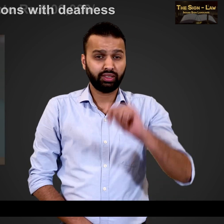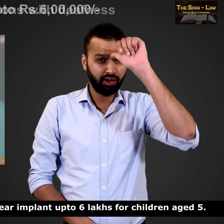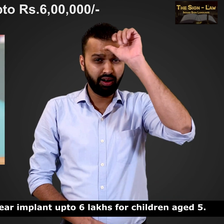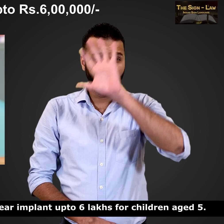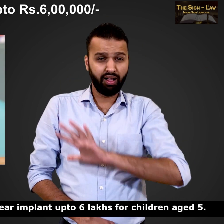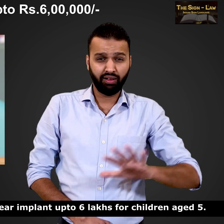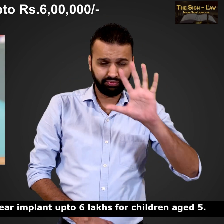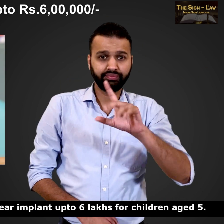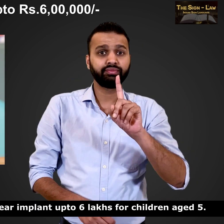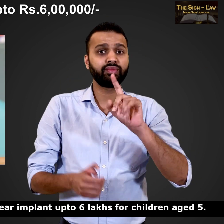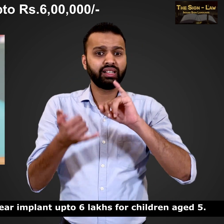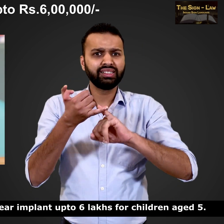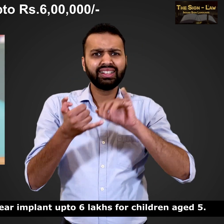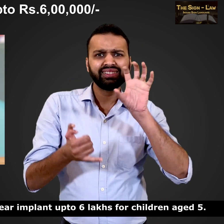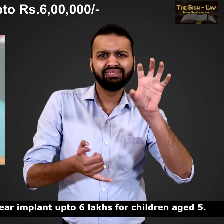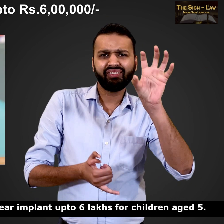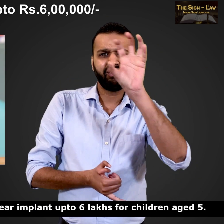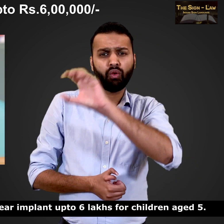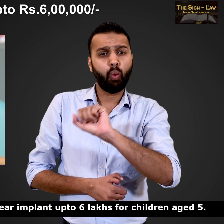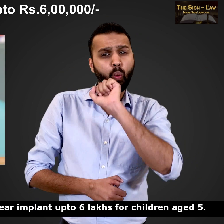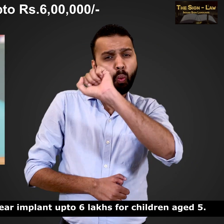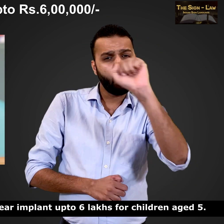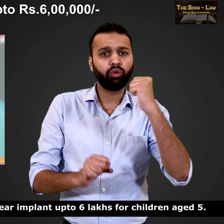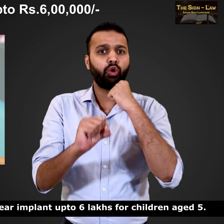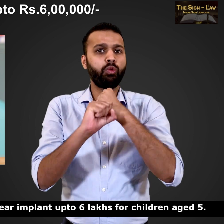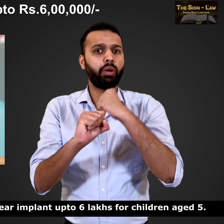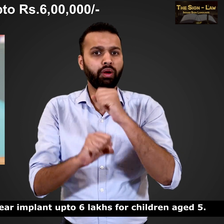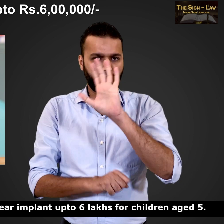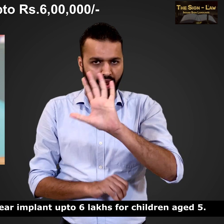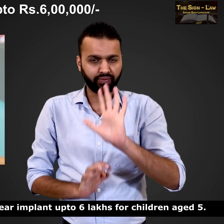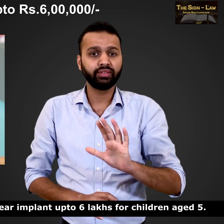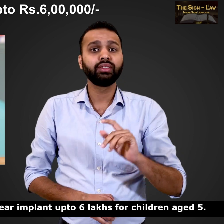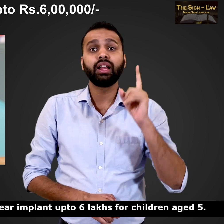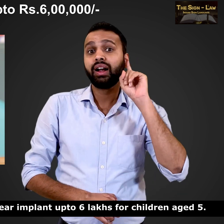State governments also support cochlear implant up to 6 lakhs for children aged 5.